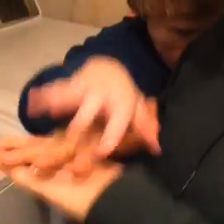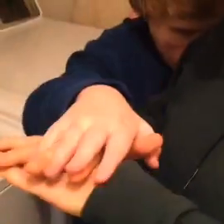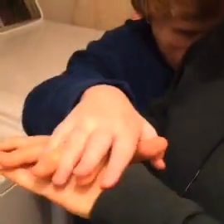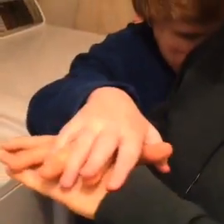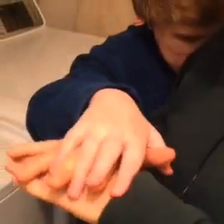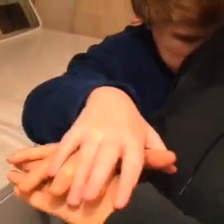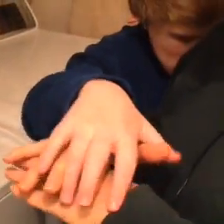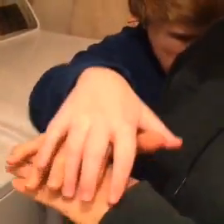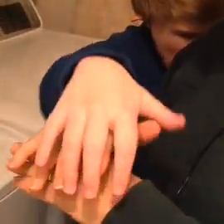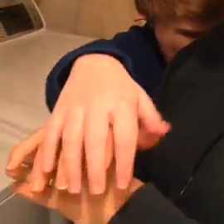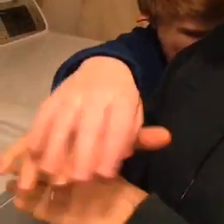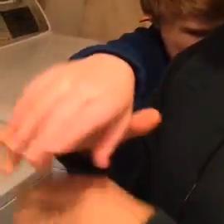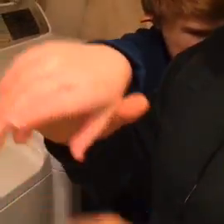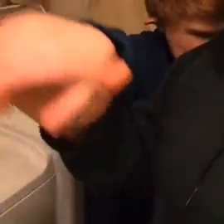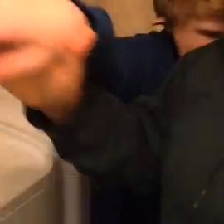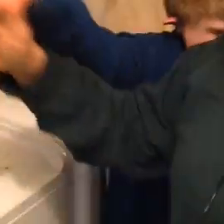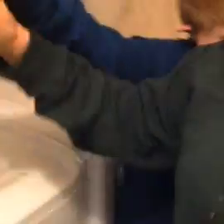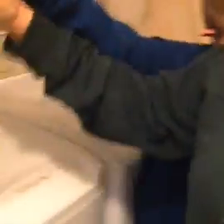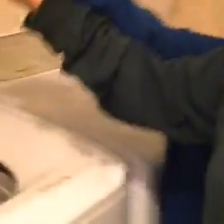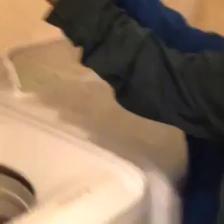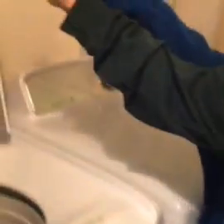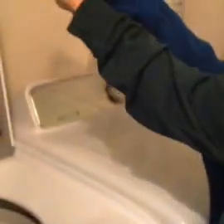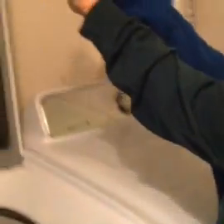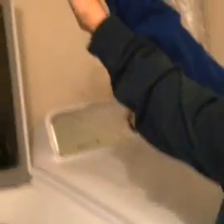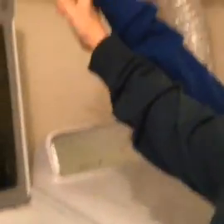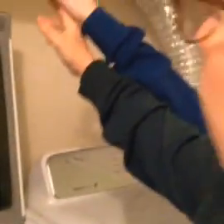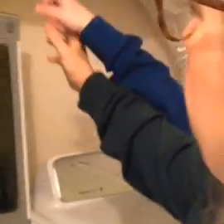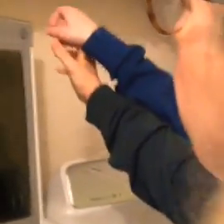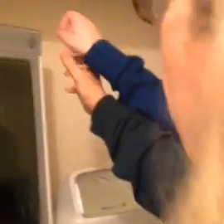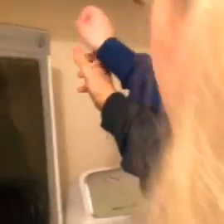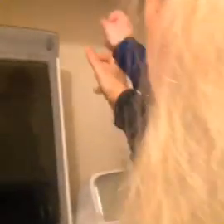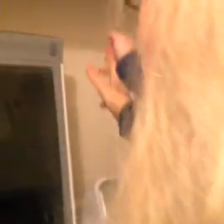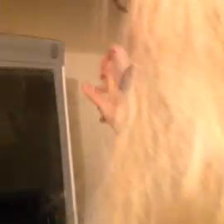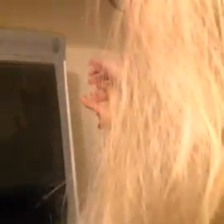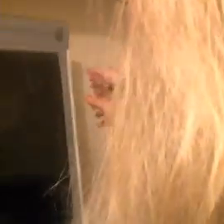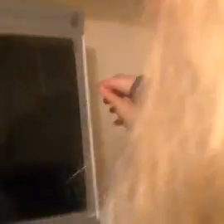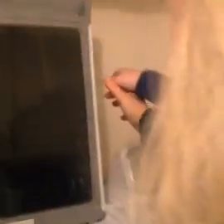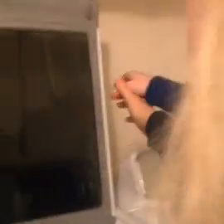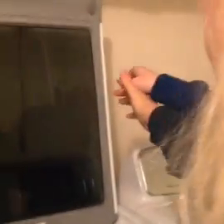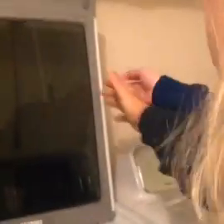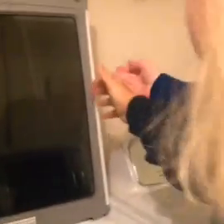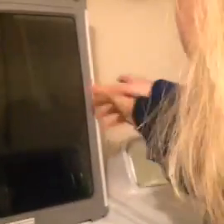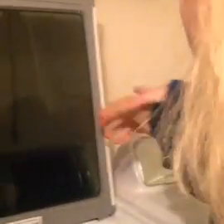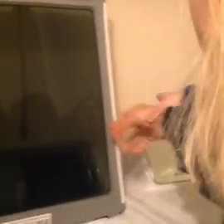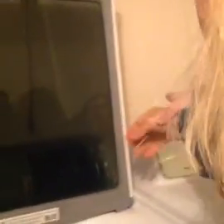on. So I'm going to now do a hand under hand. I'm going to have kind of direct his hands.